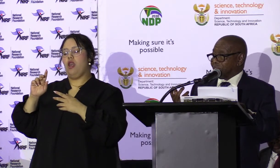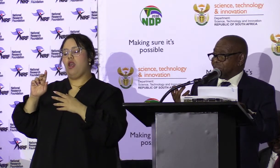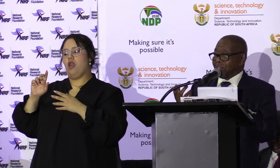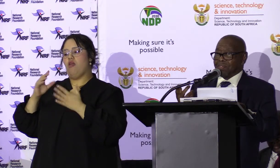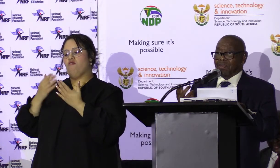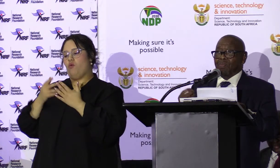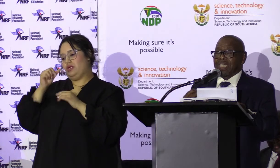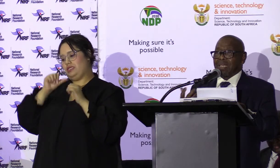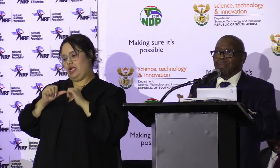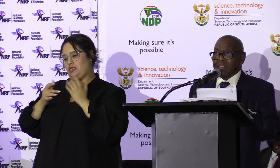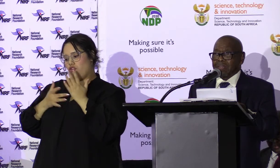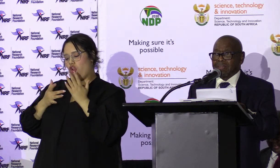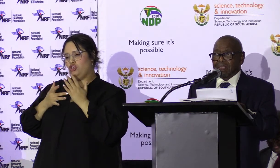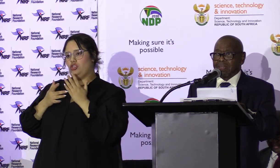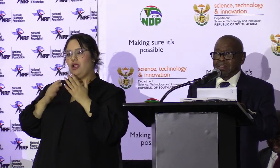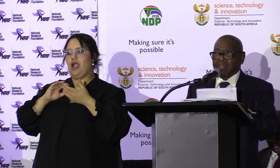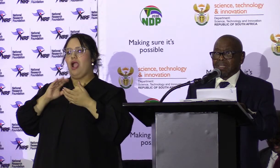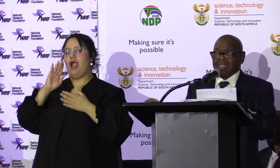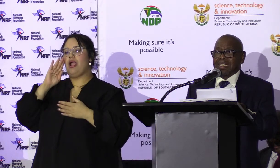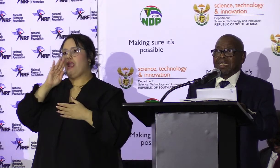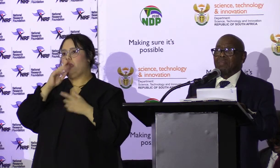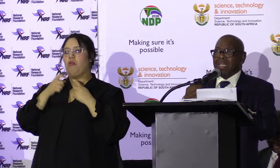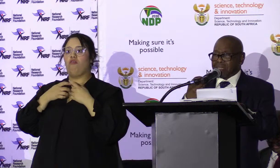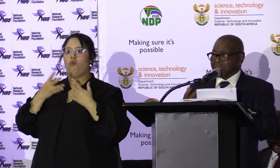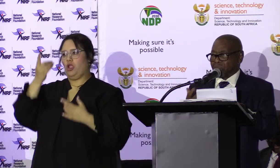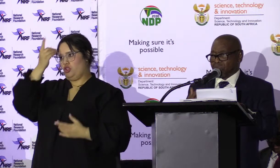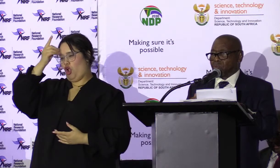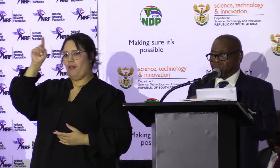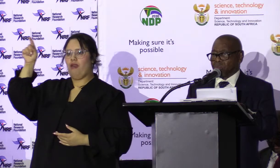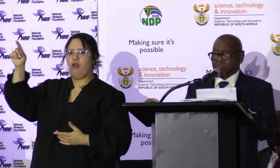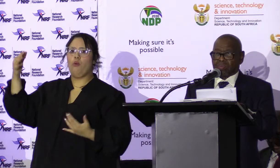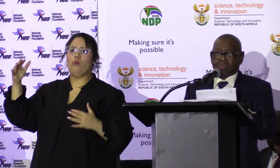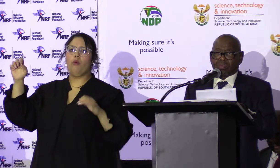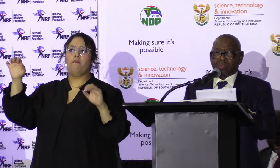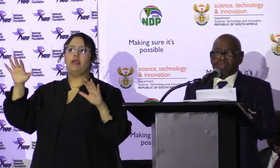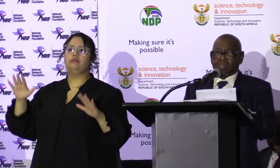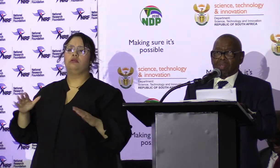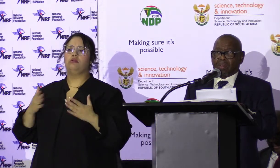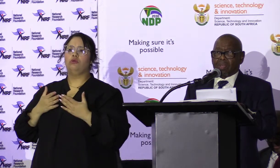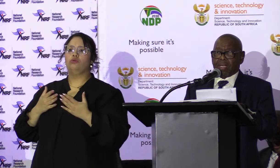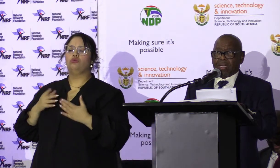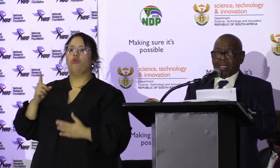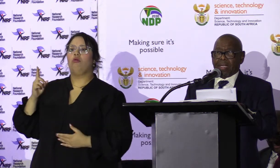Academy from Durban. It's an amazing school